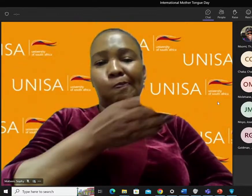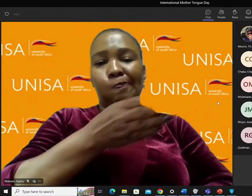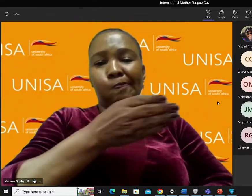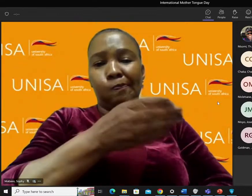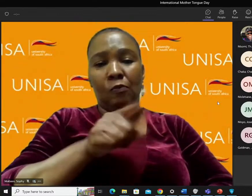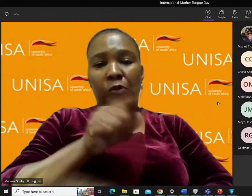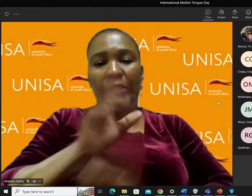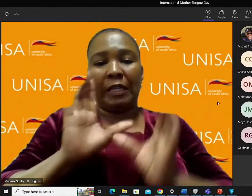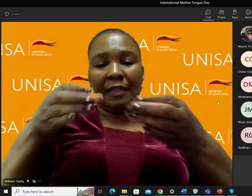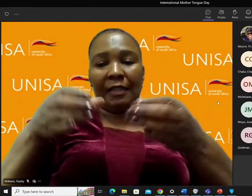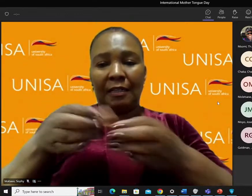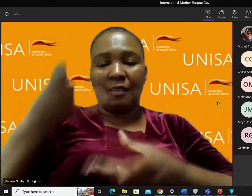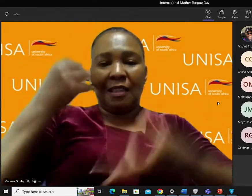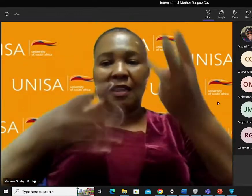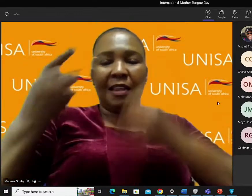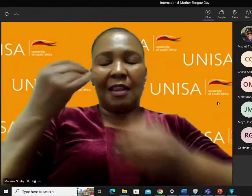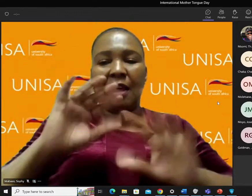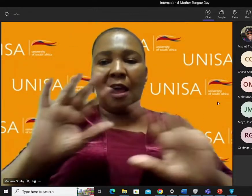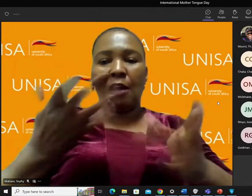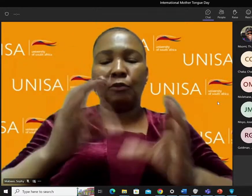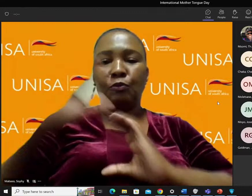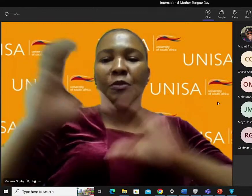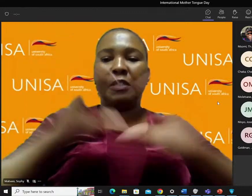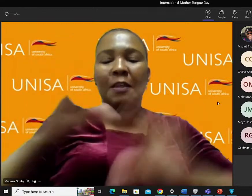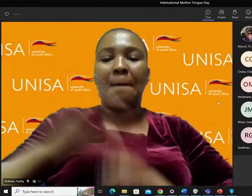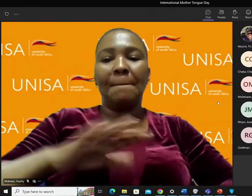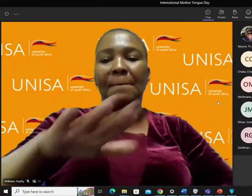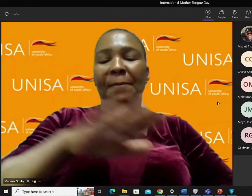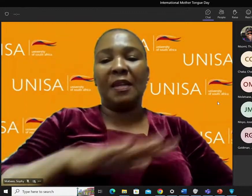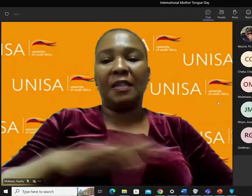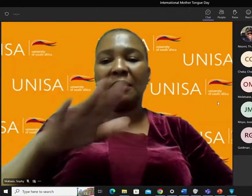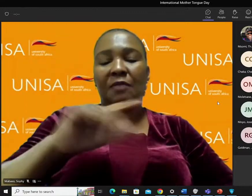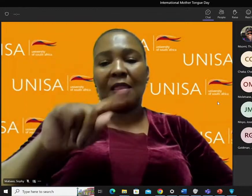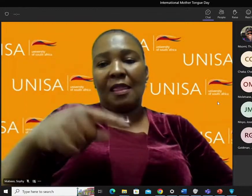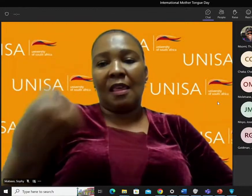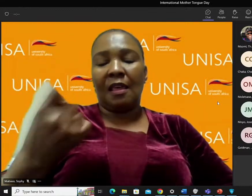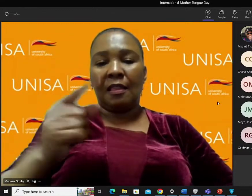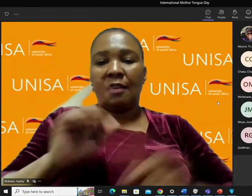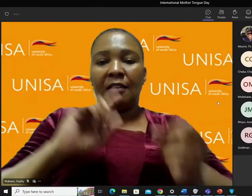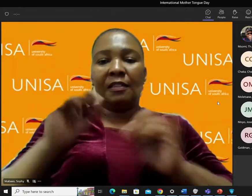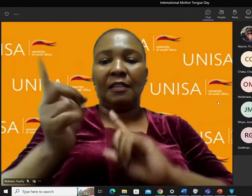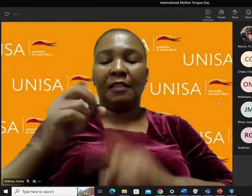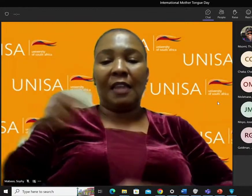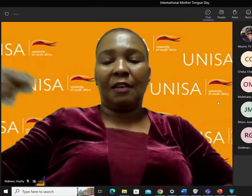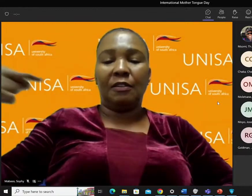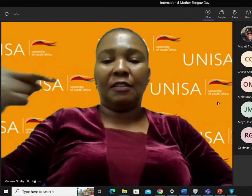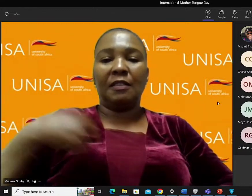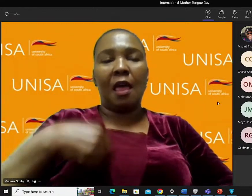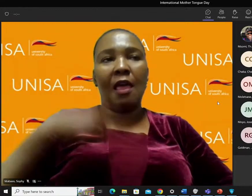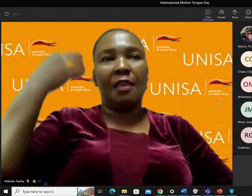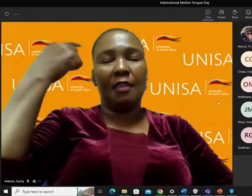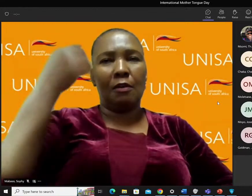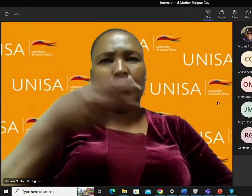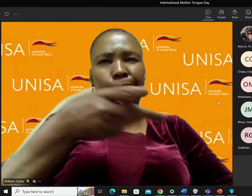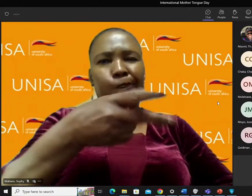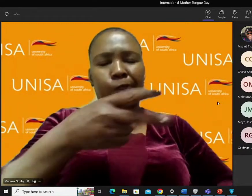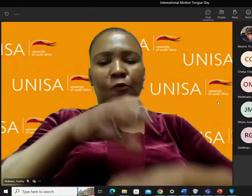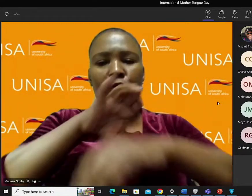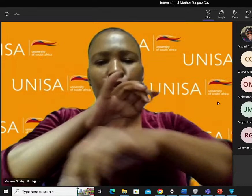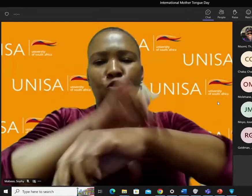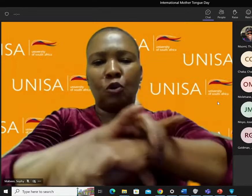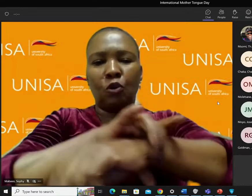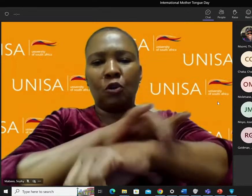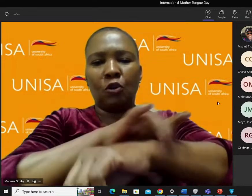to communicate basically with other languages, and I think I attended Sitsonga. So since